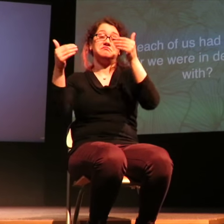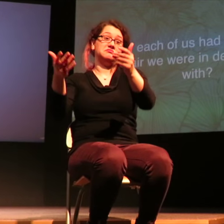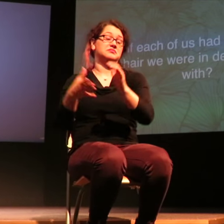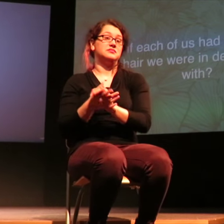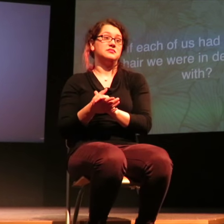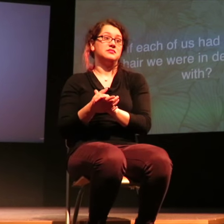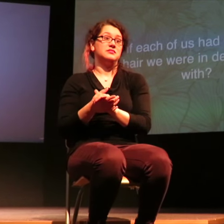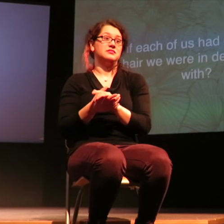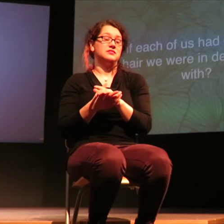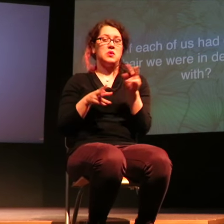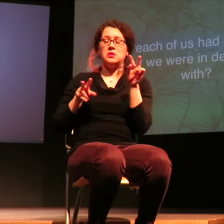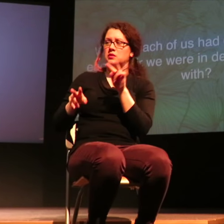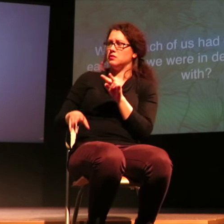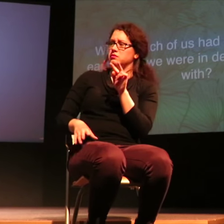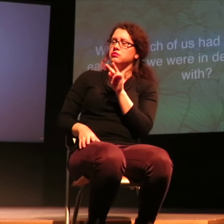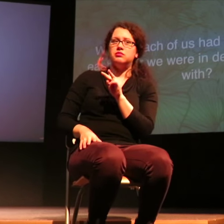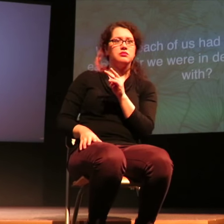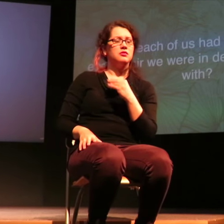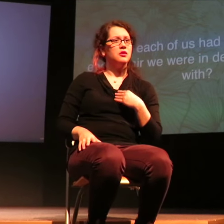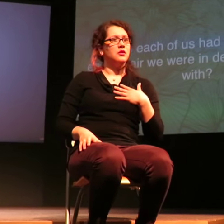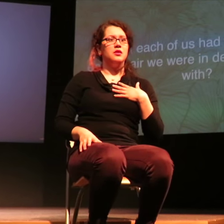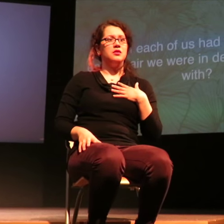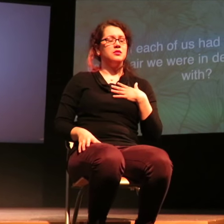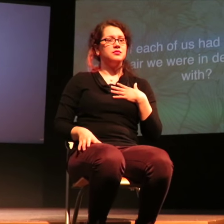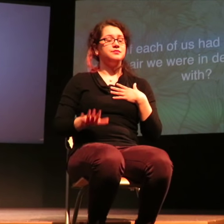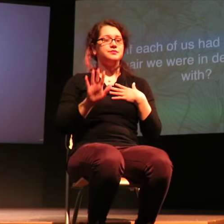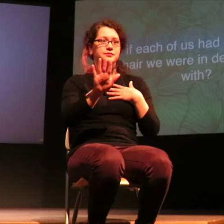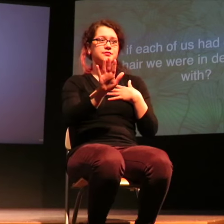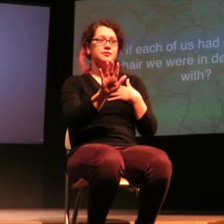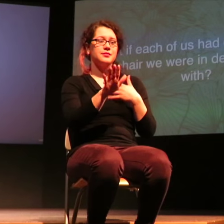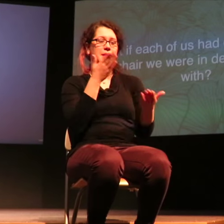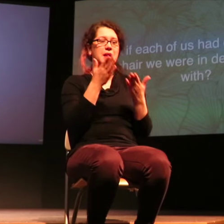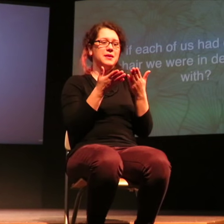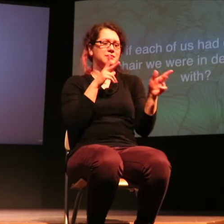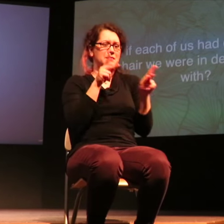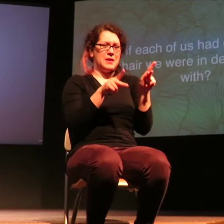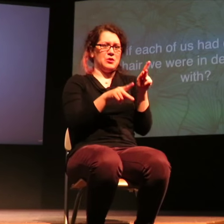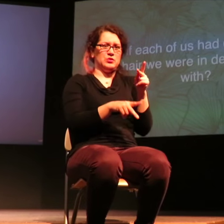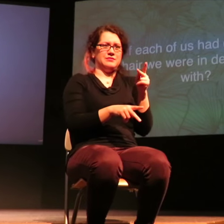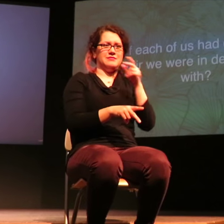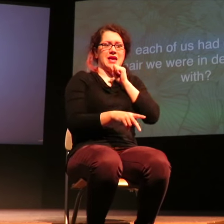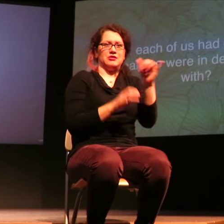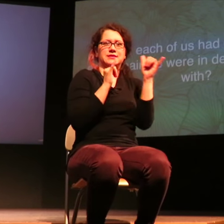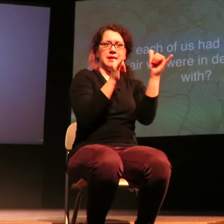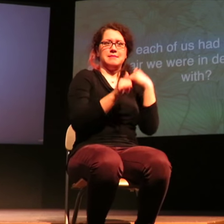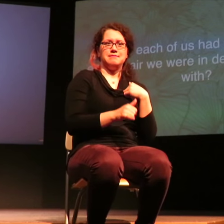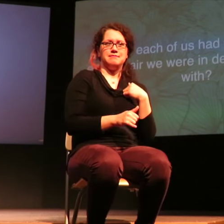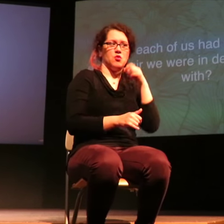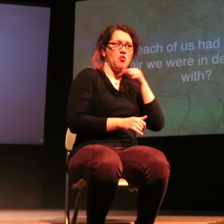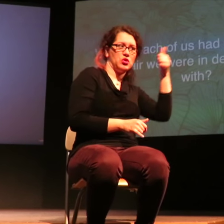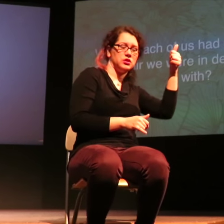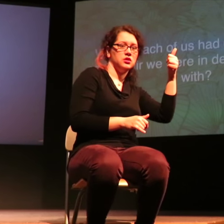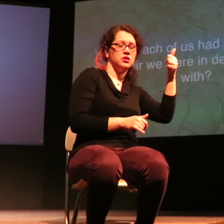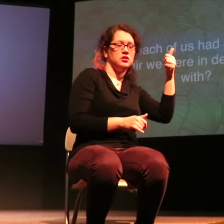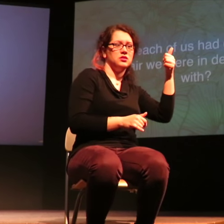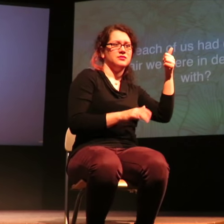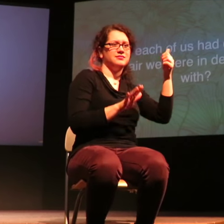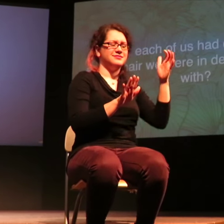And I'll say this lightly and lovingly about older, maybe people my age, is that people who are younger they